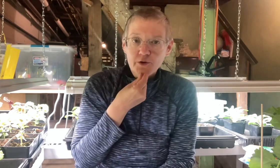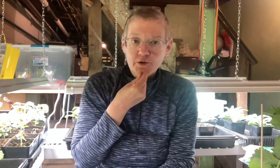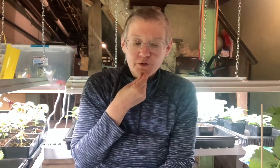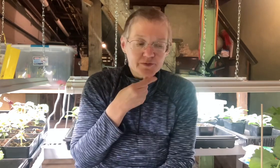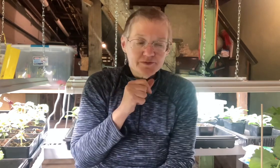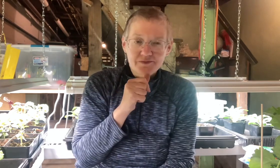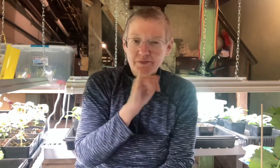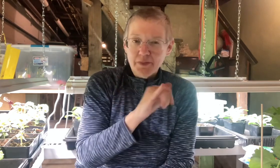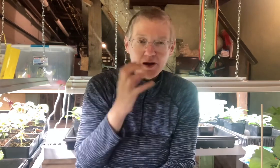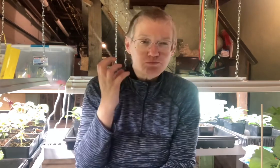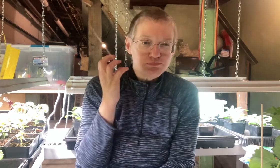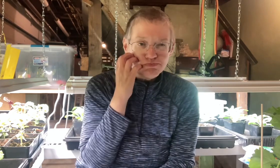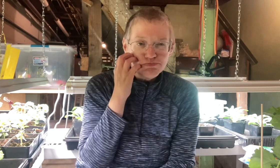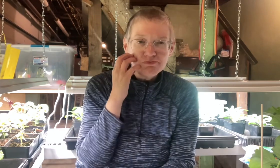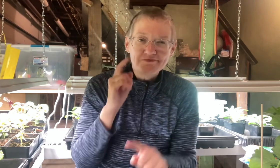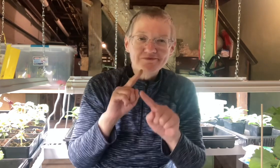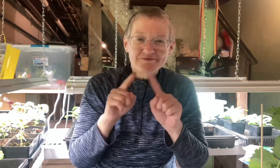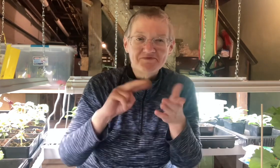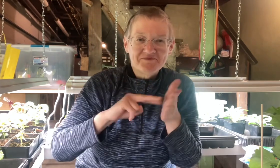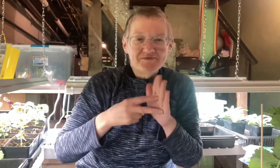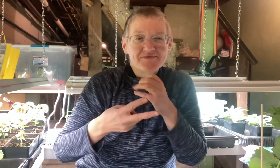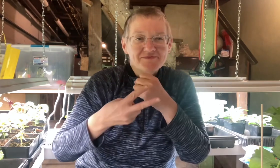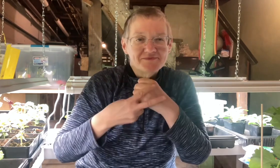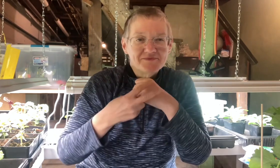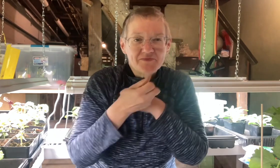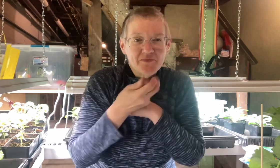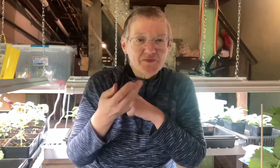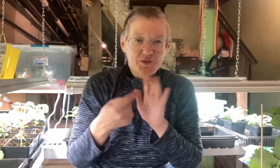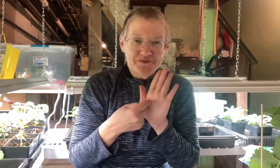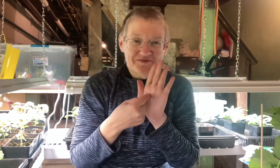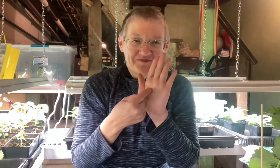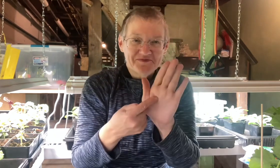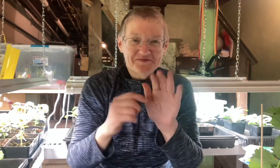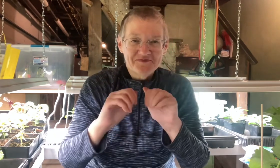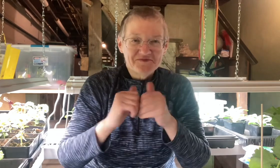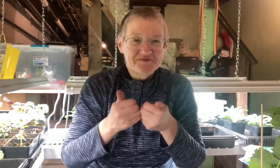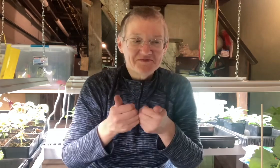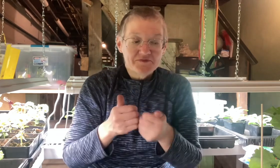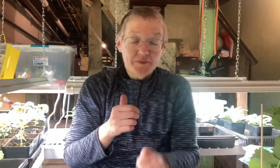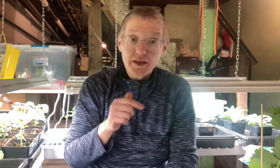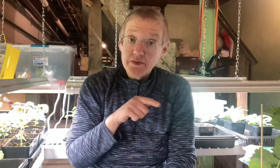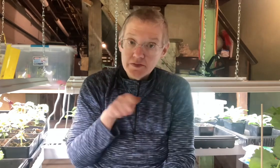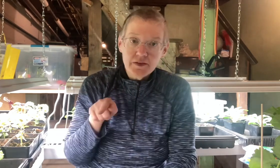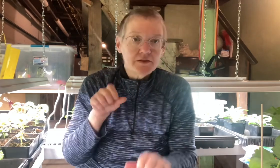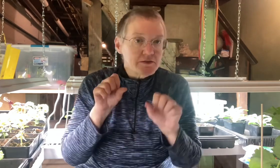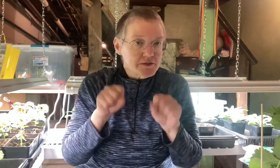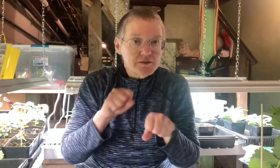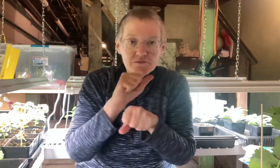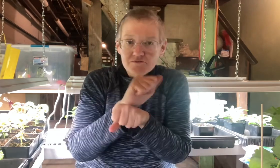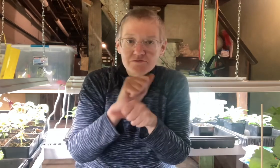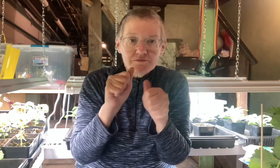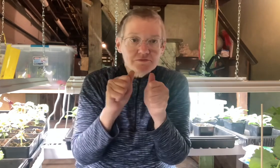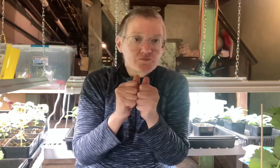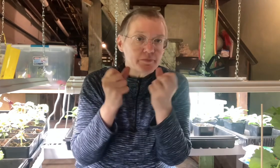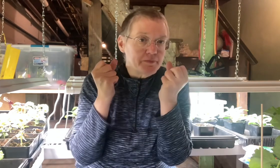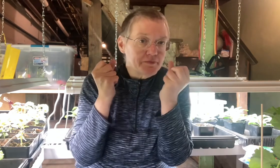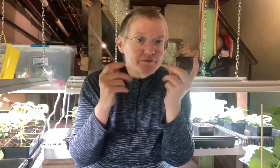Now, when I fixed these other ones, they were much thinner. But the stems have thickened up because I wanted to save a few to show